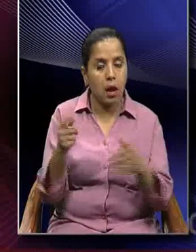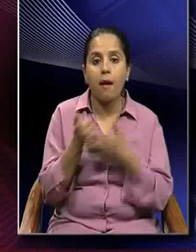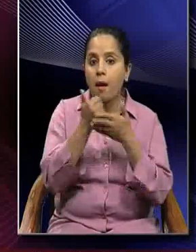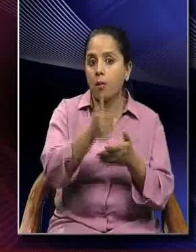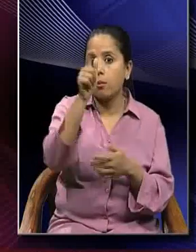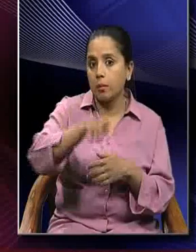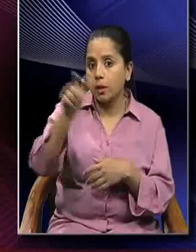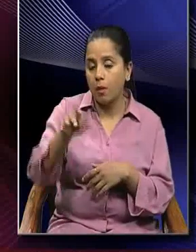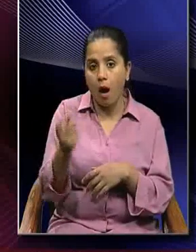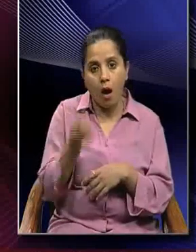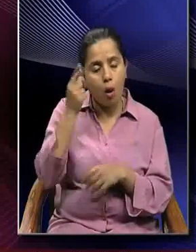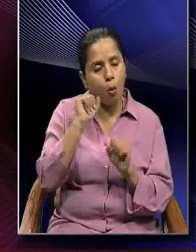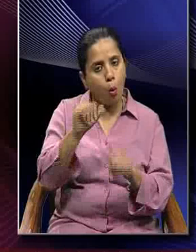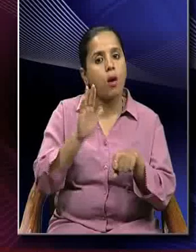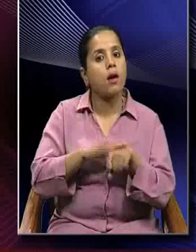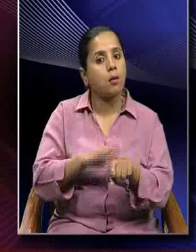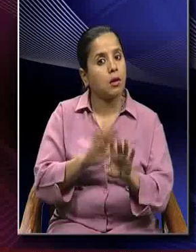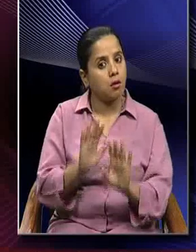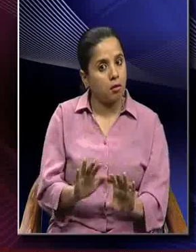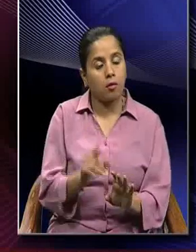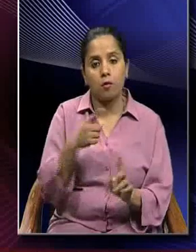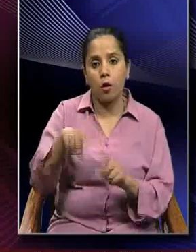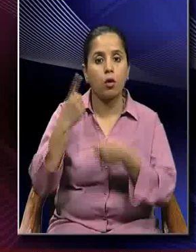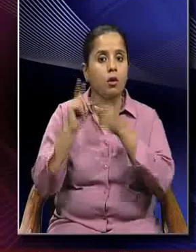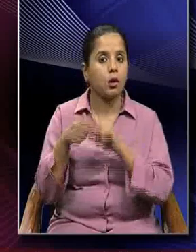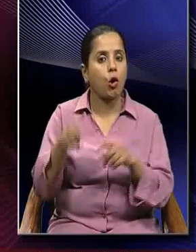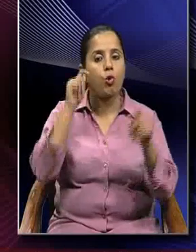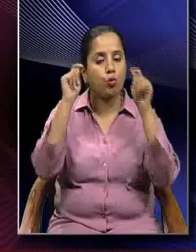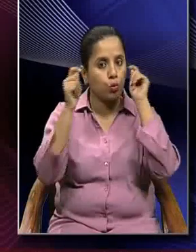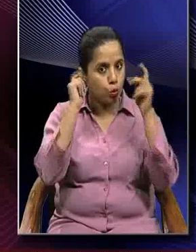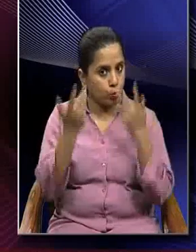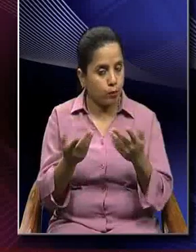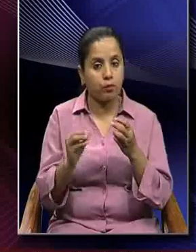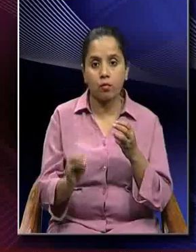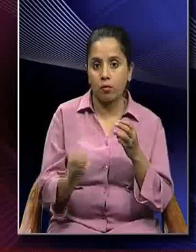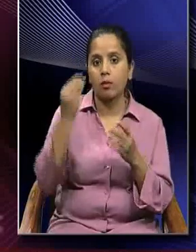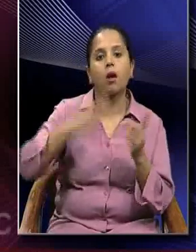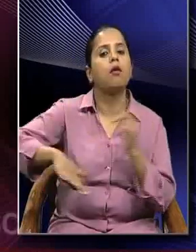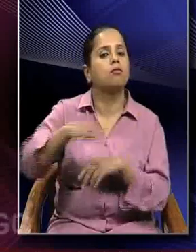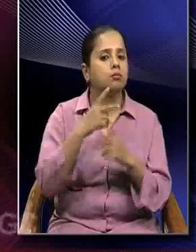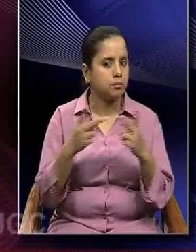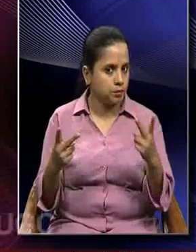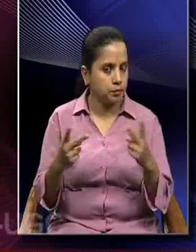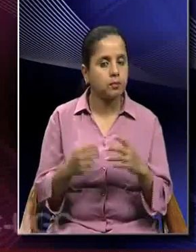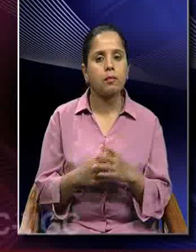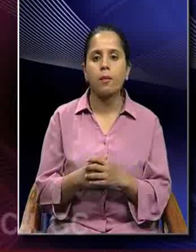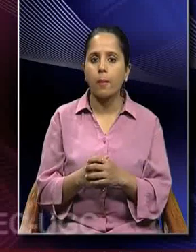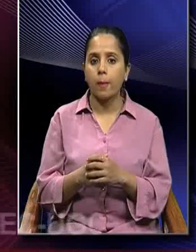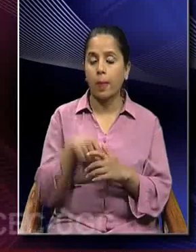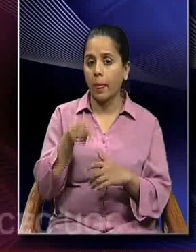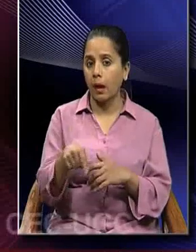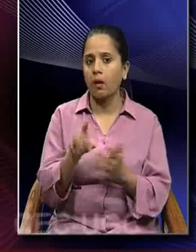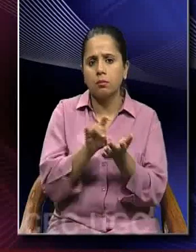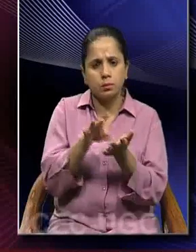people understand their own experiences and historical roles and improve conditions. It